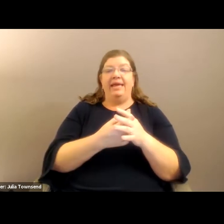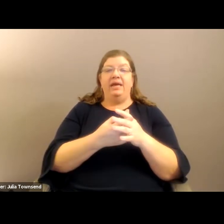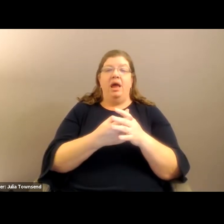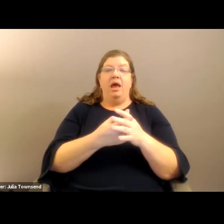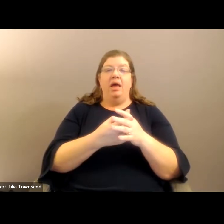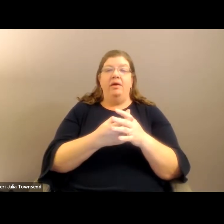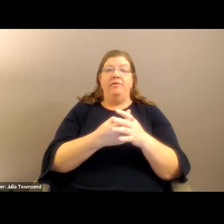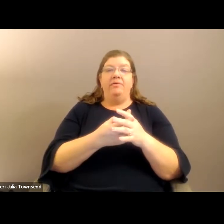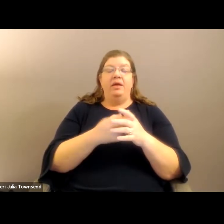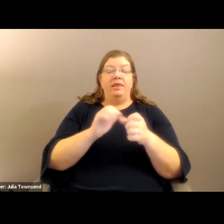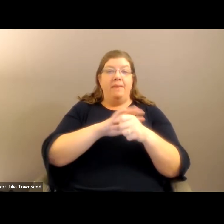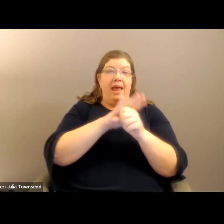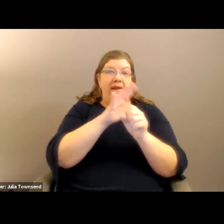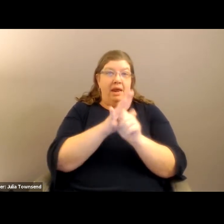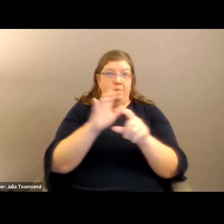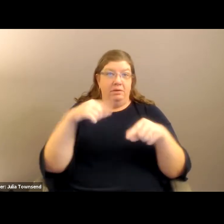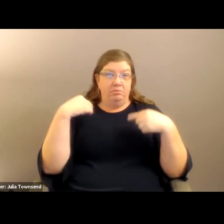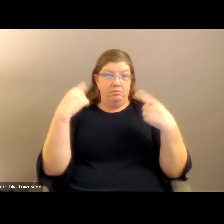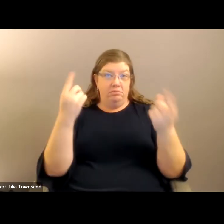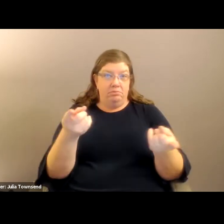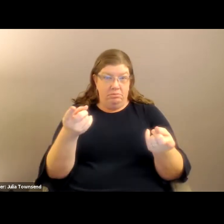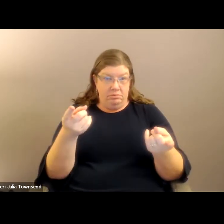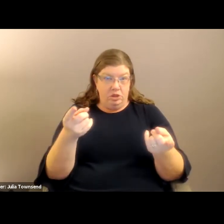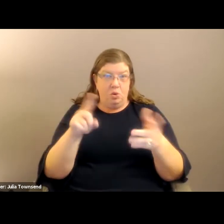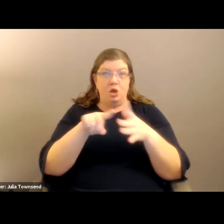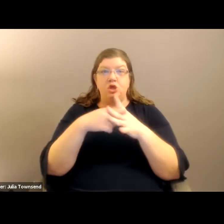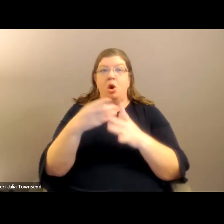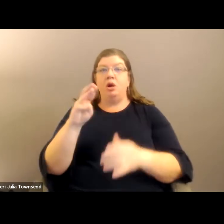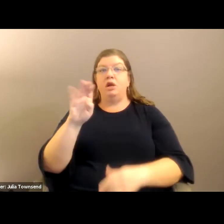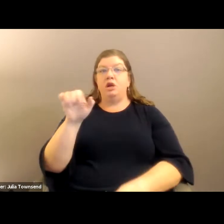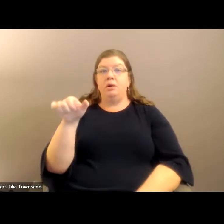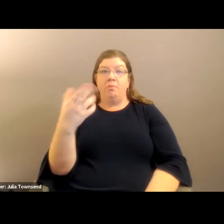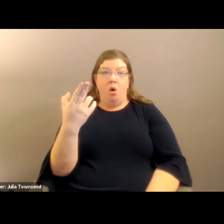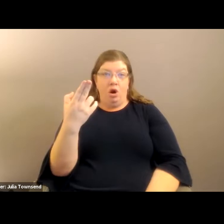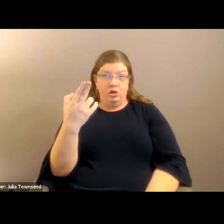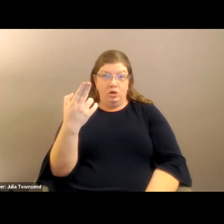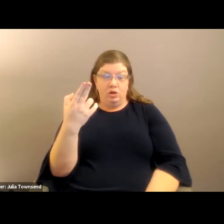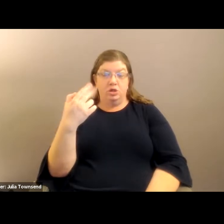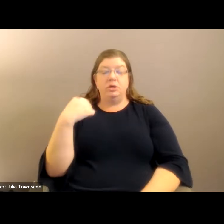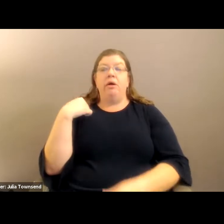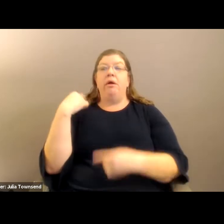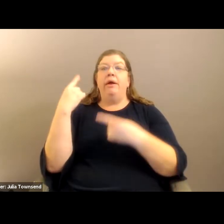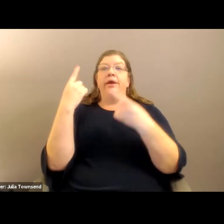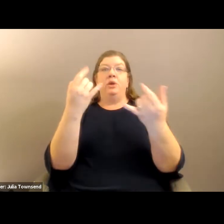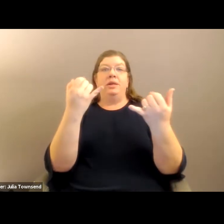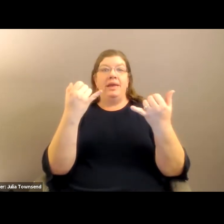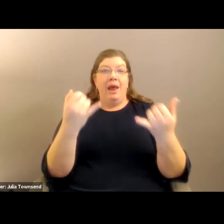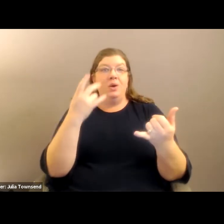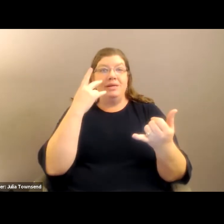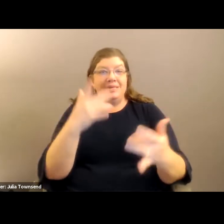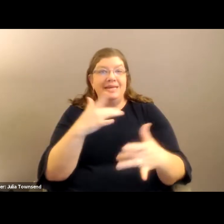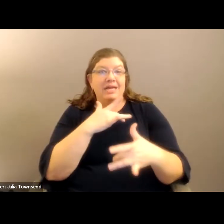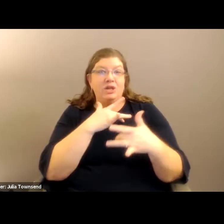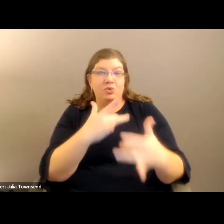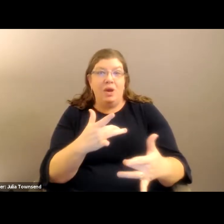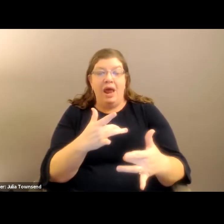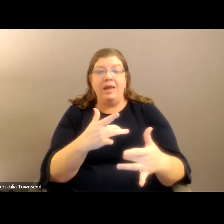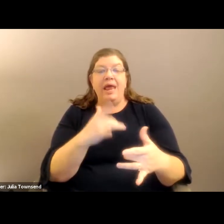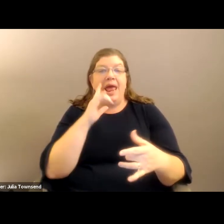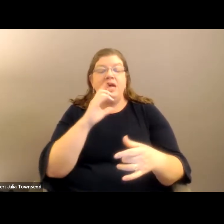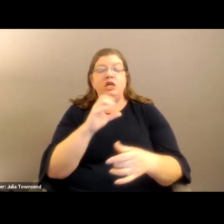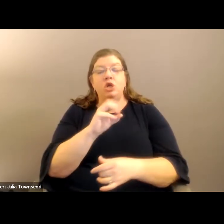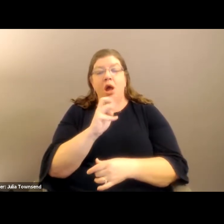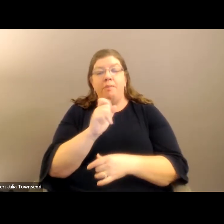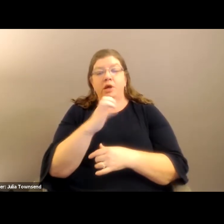the pandemic. So it starts in March all the way to where we are now, and you see the trend as Omicron